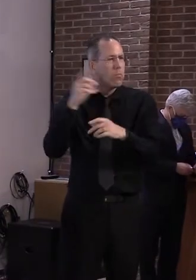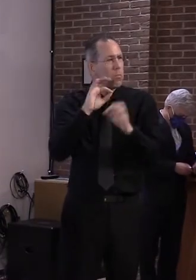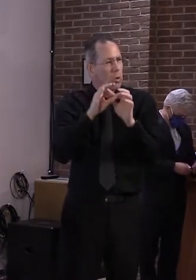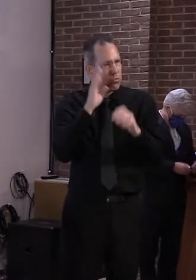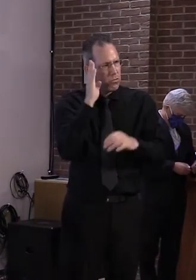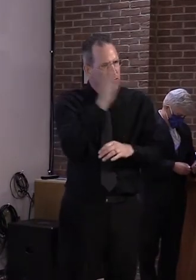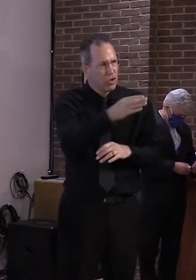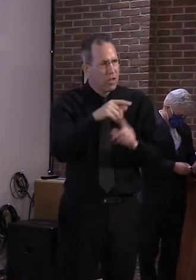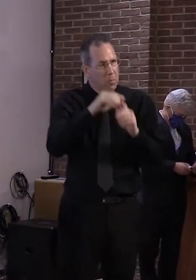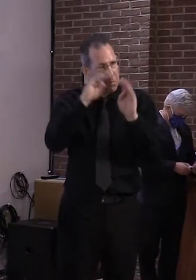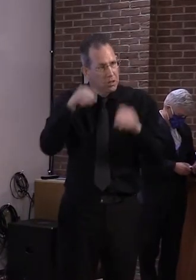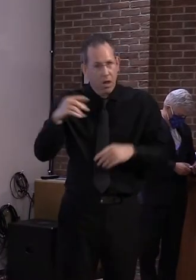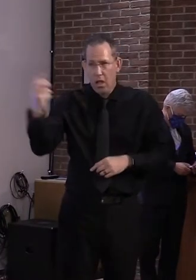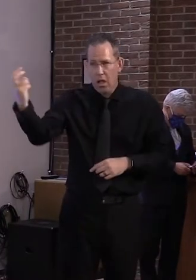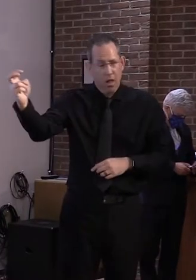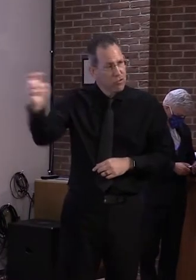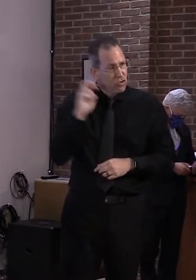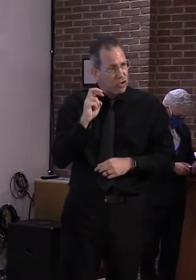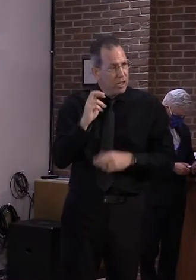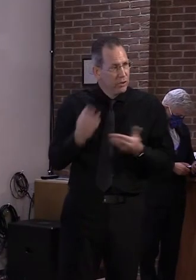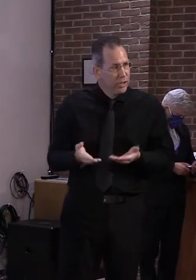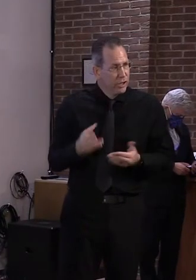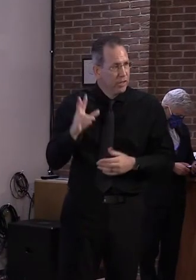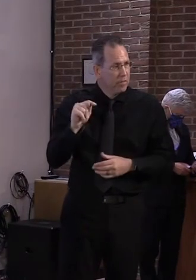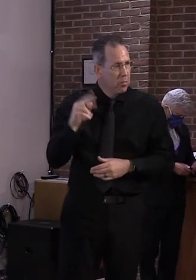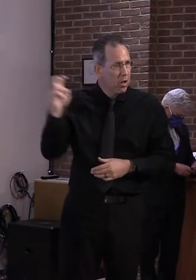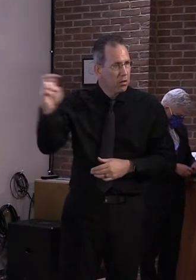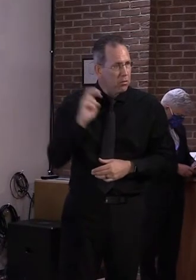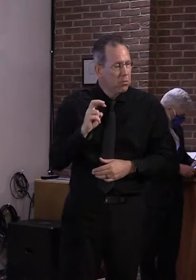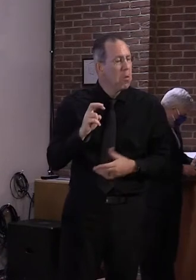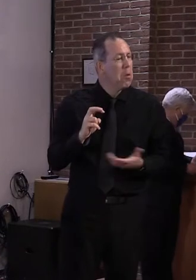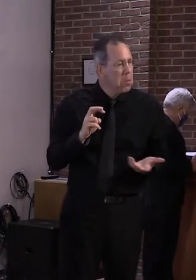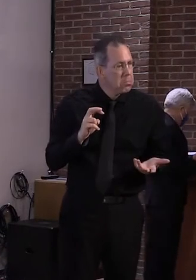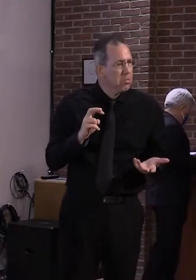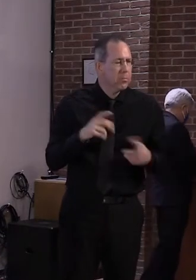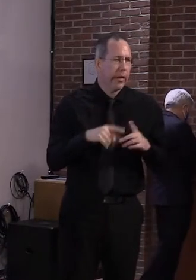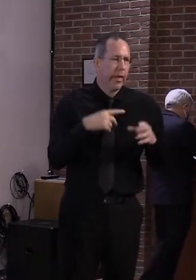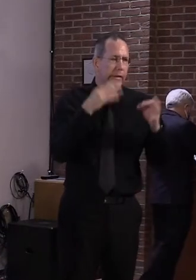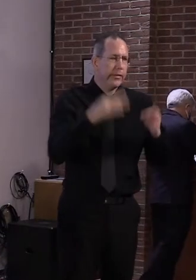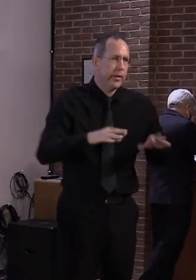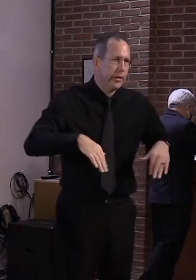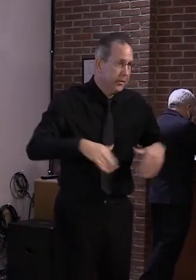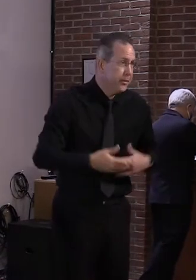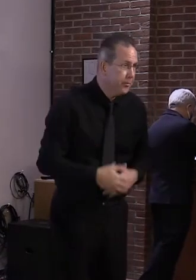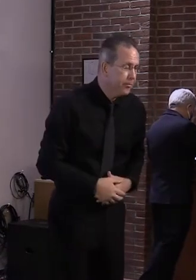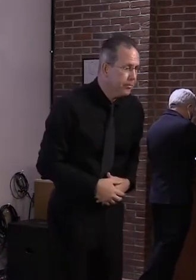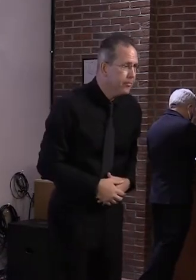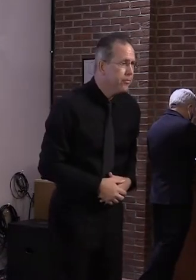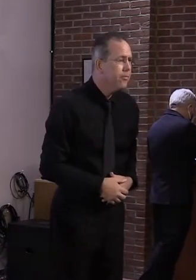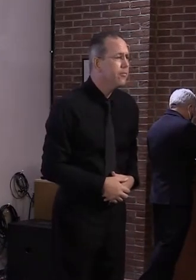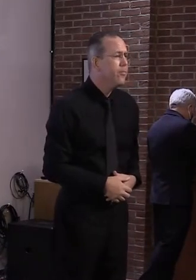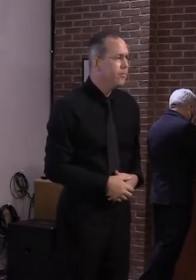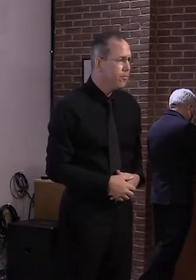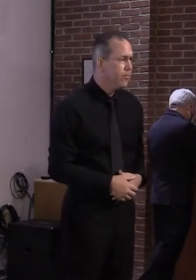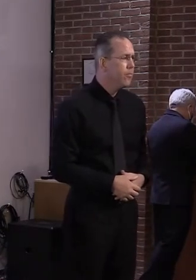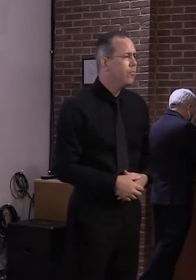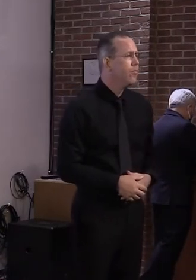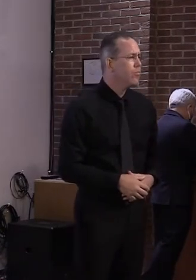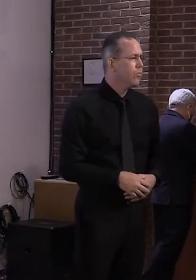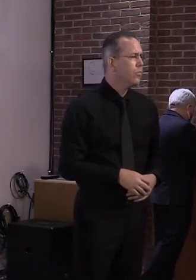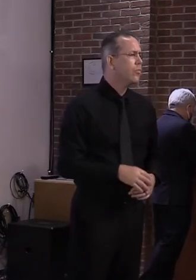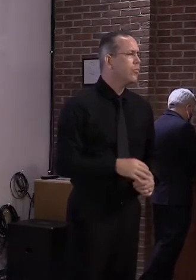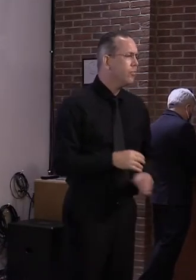point. All right, so keep your ears peeled for road trips. I think it just stay